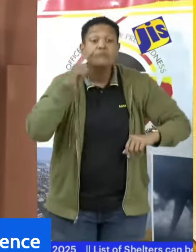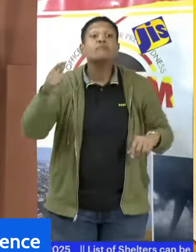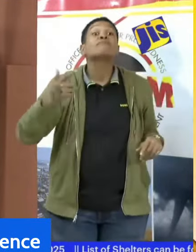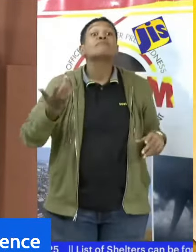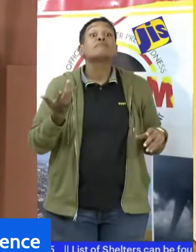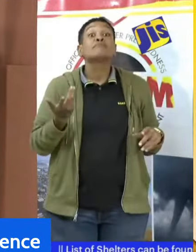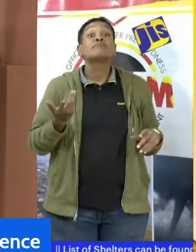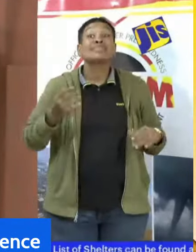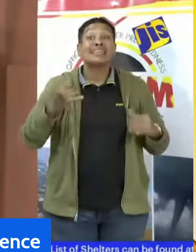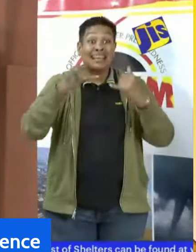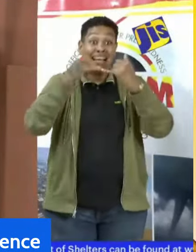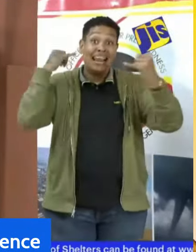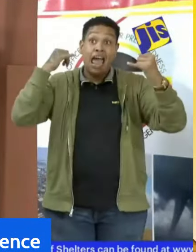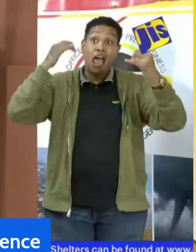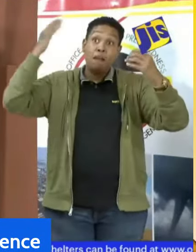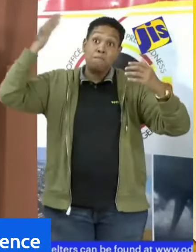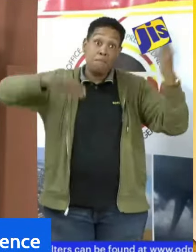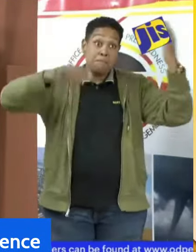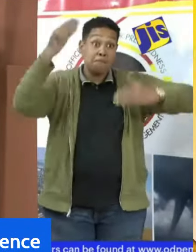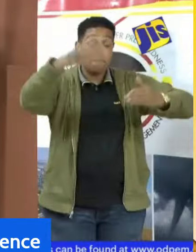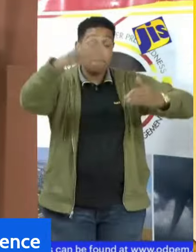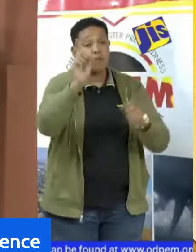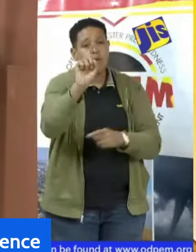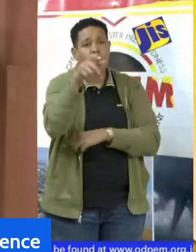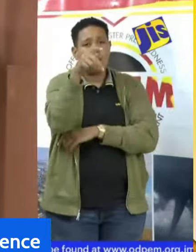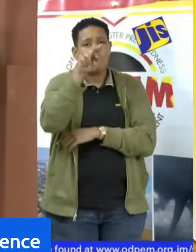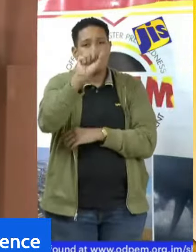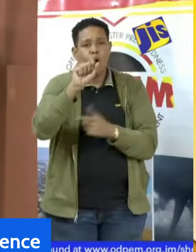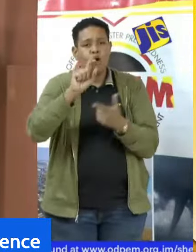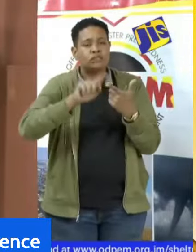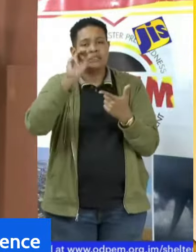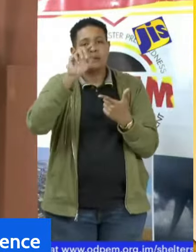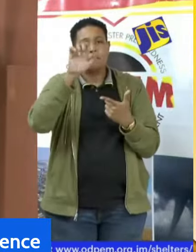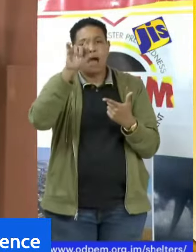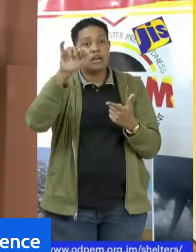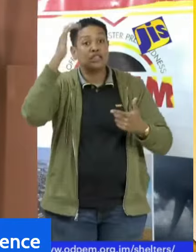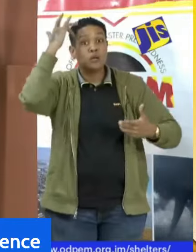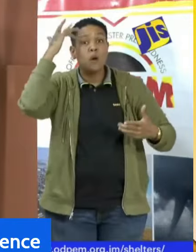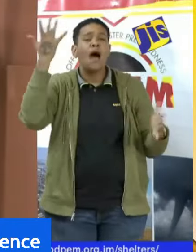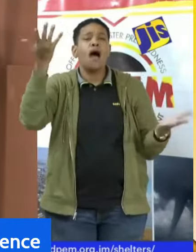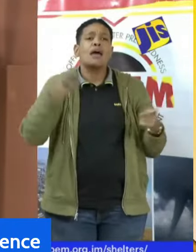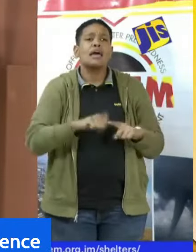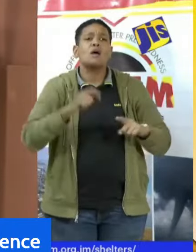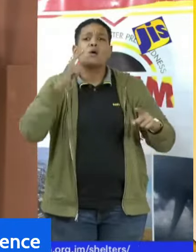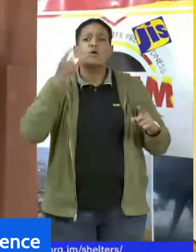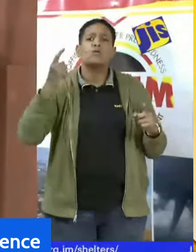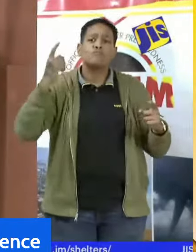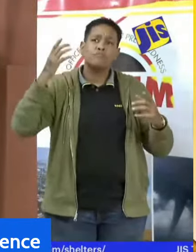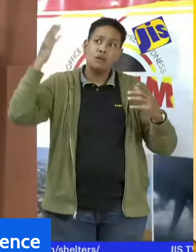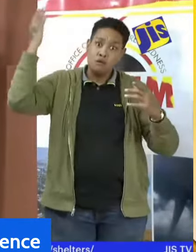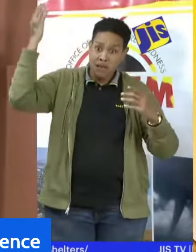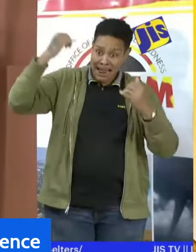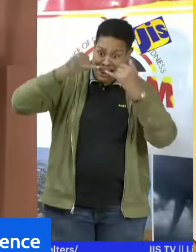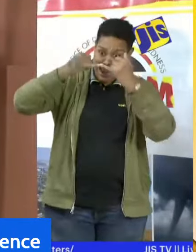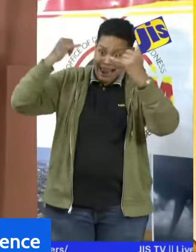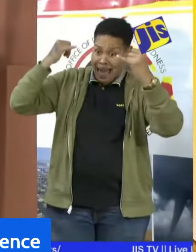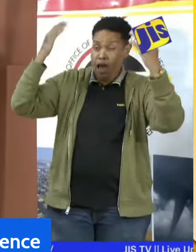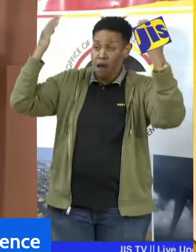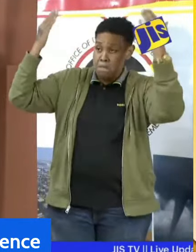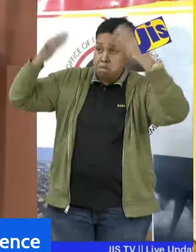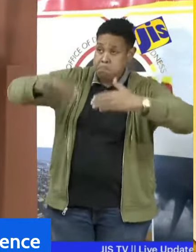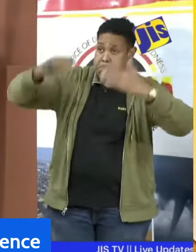Transmission lines are out in Magati and Porous as a result of down power lines and poles in